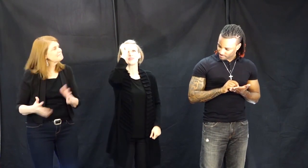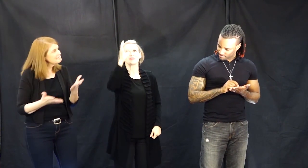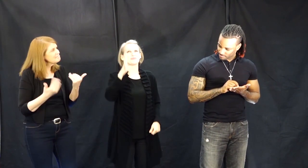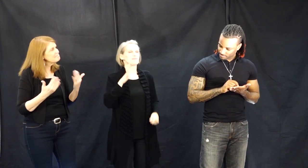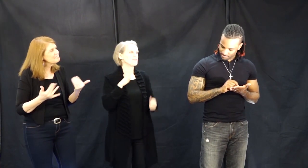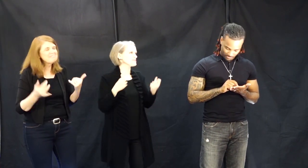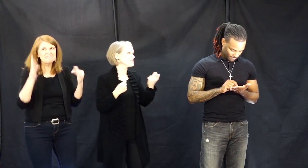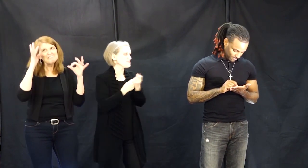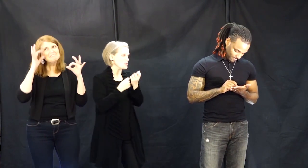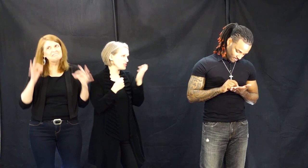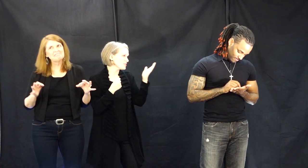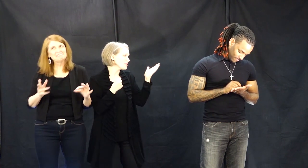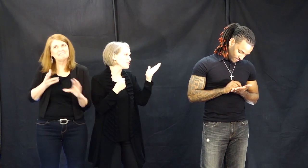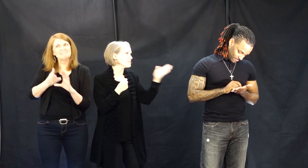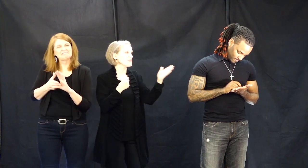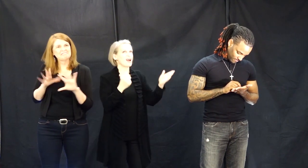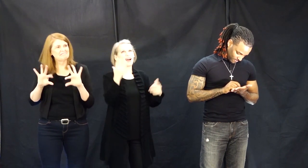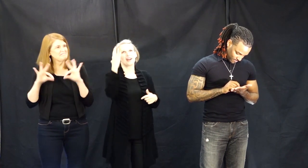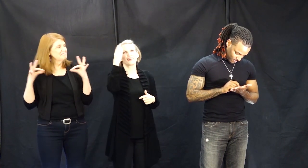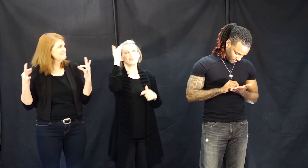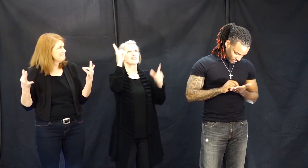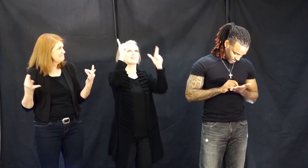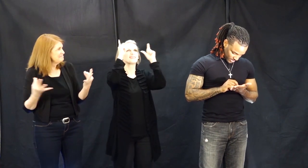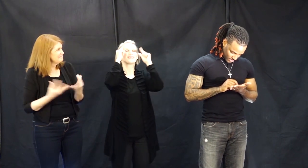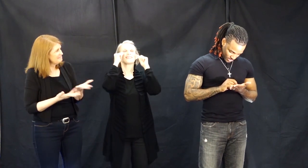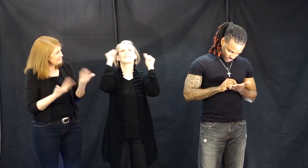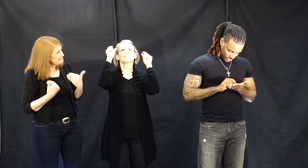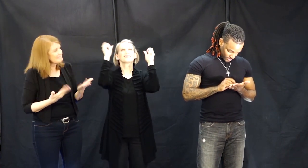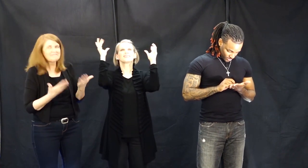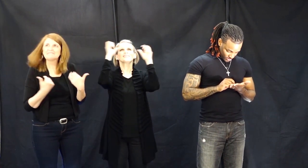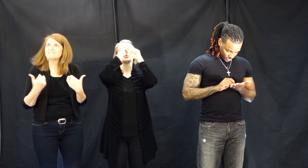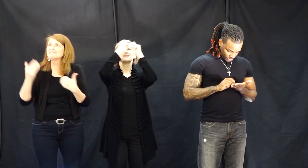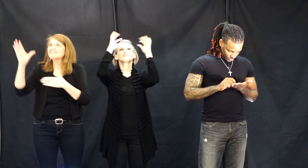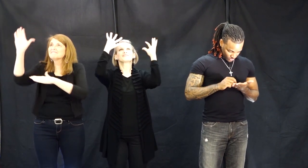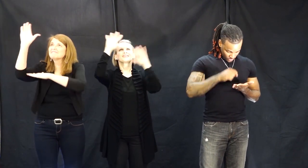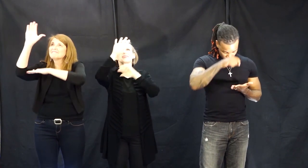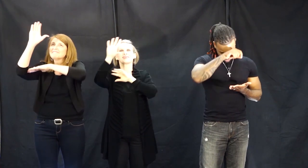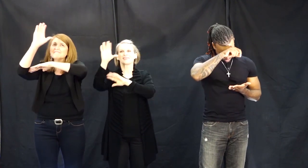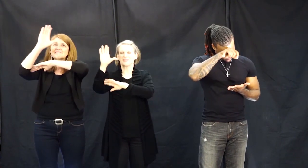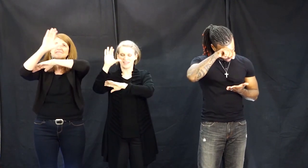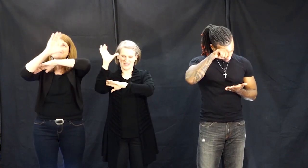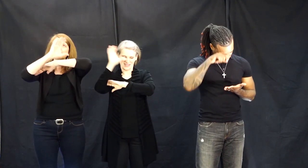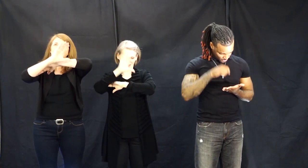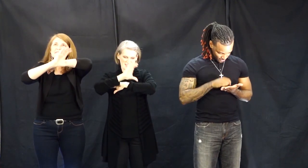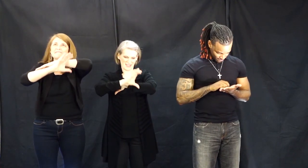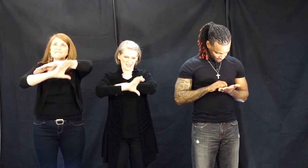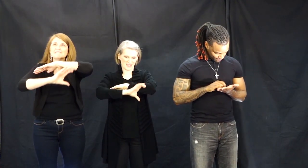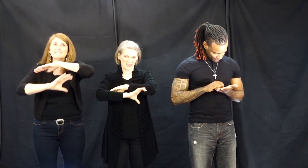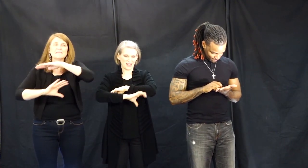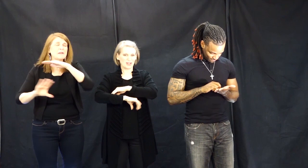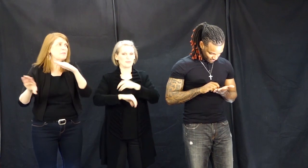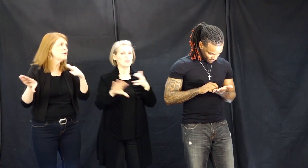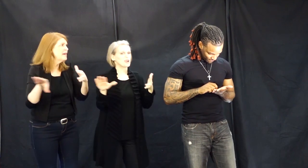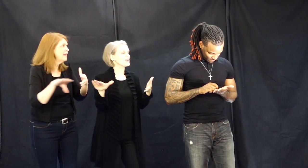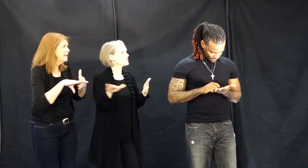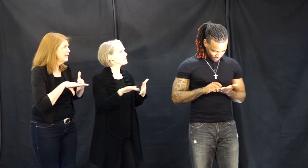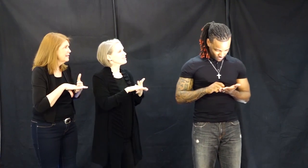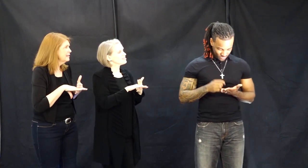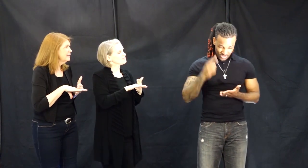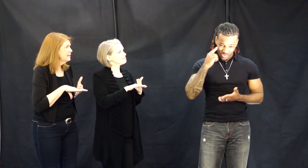alive. Close your eyes and dream when the night gets dark. Take a break. I have